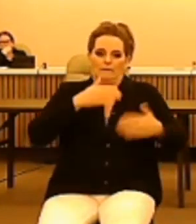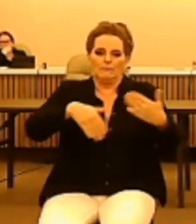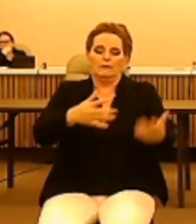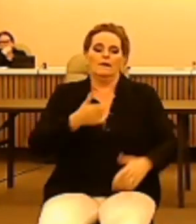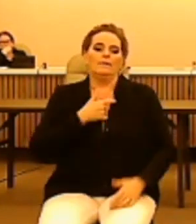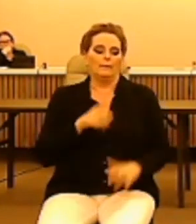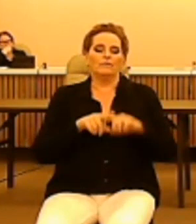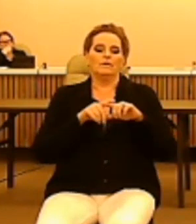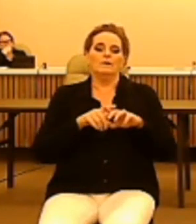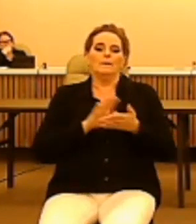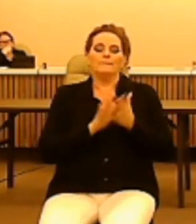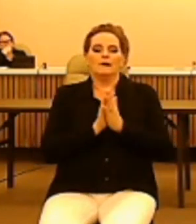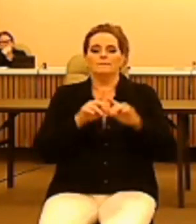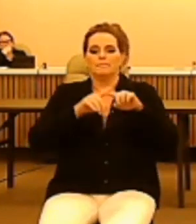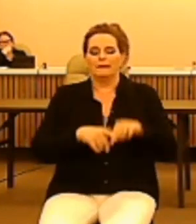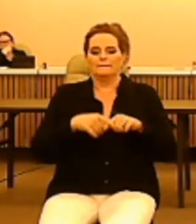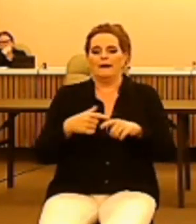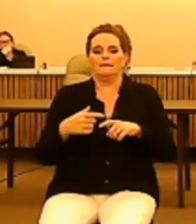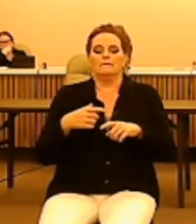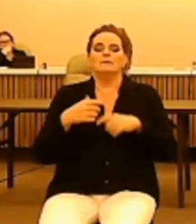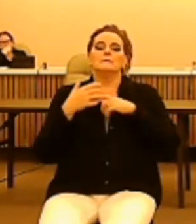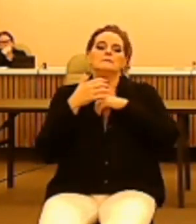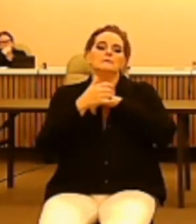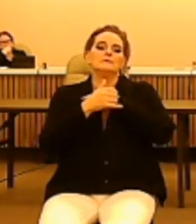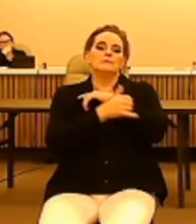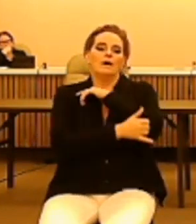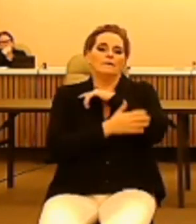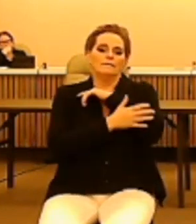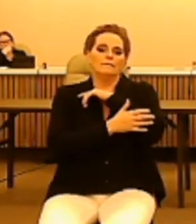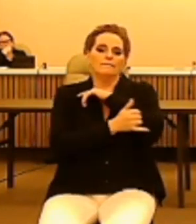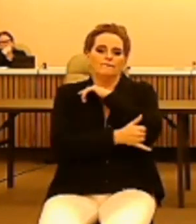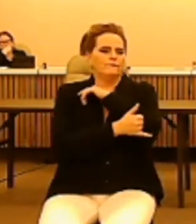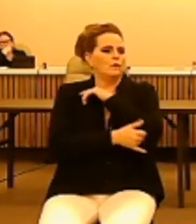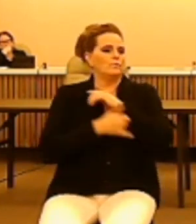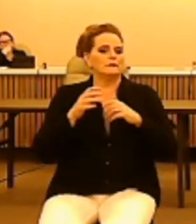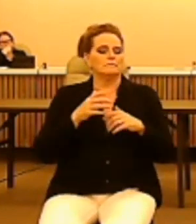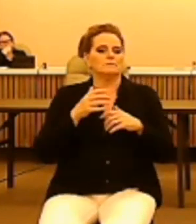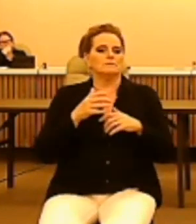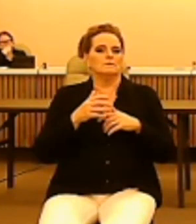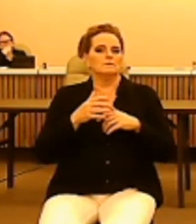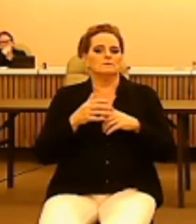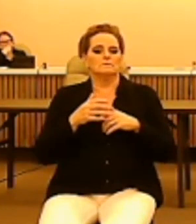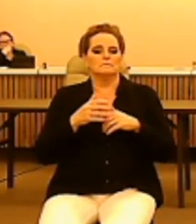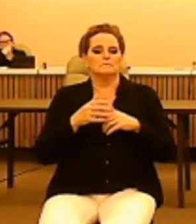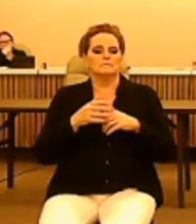on foreign entities, especially foreign entities who aren't always, shall we say, friends of the United